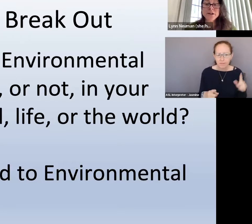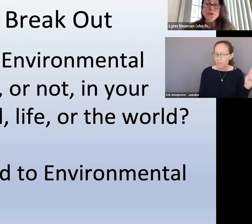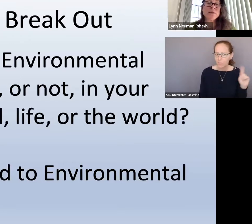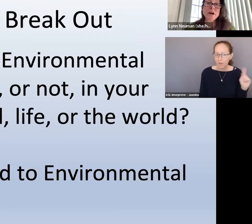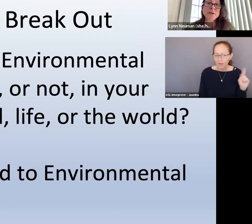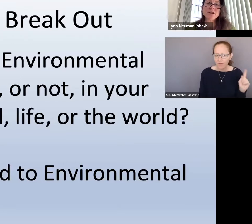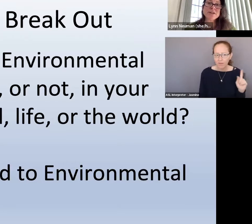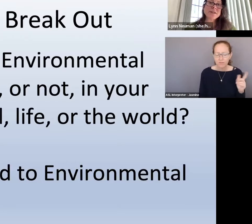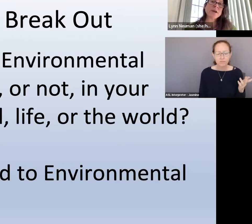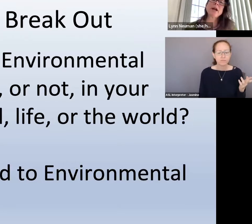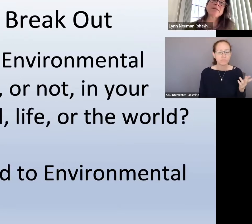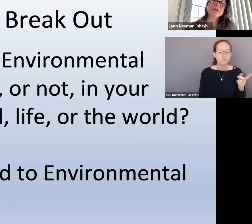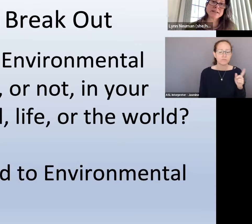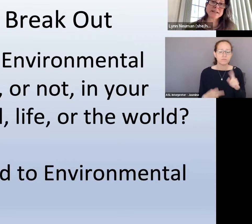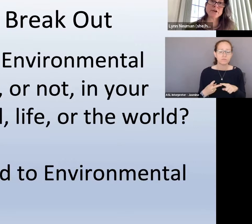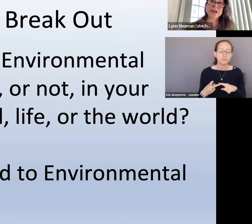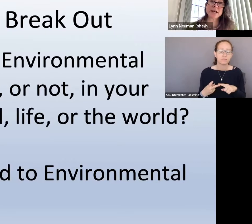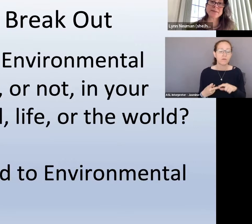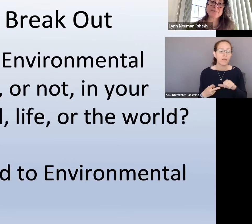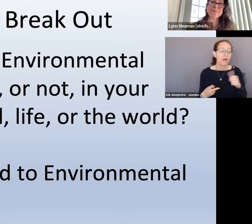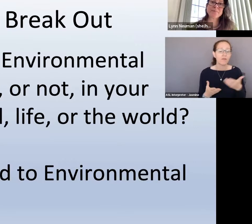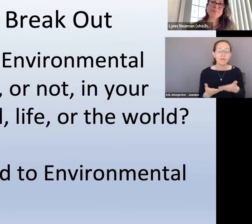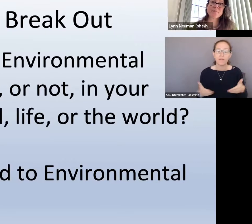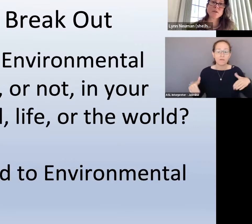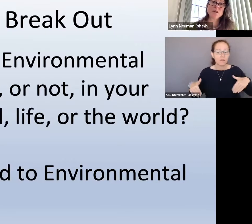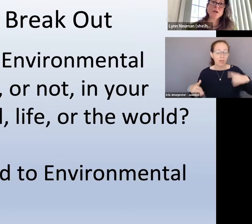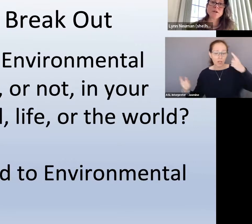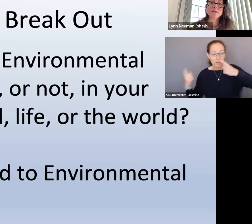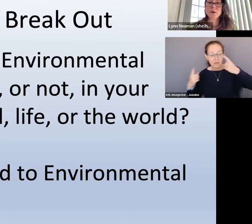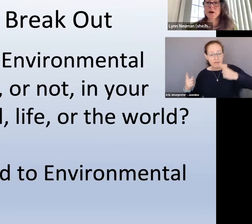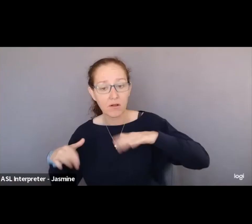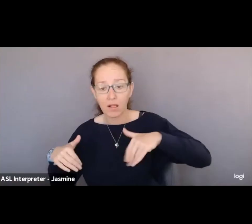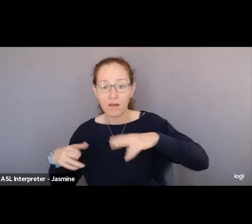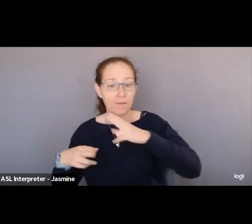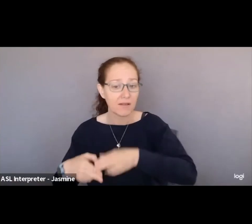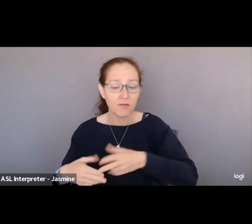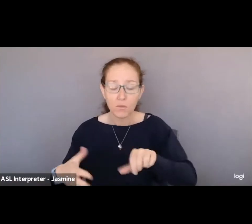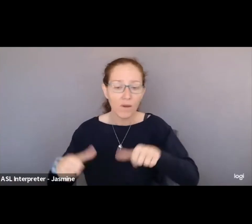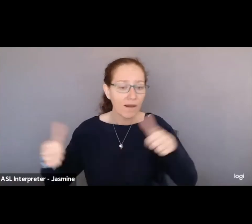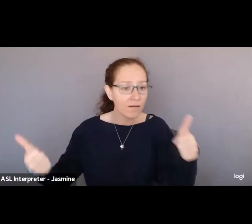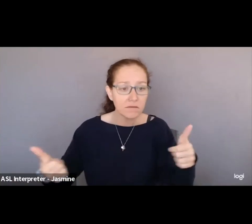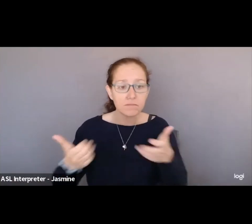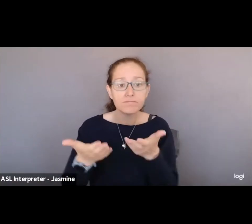is related to environmental justice that we haven't considered yet? So I think